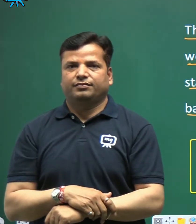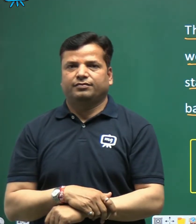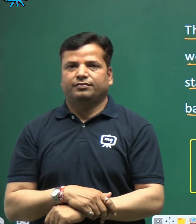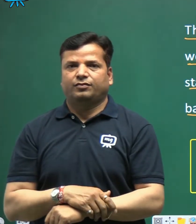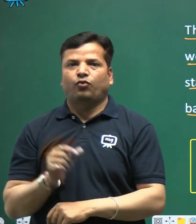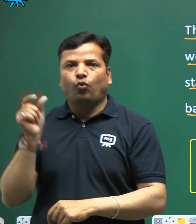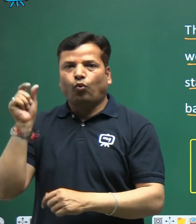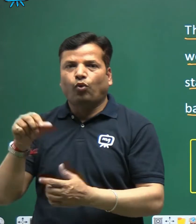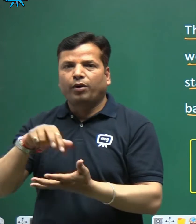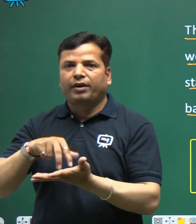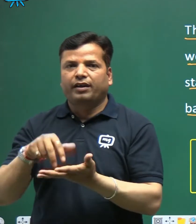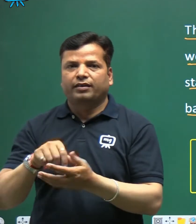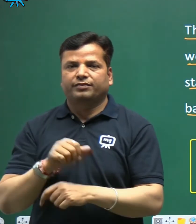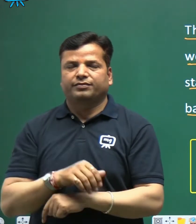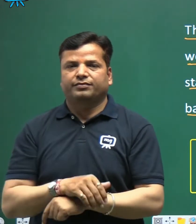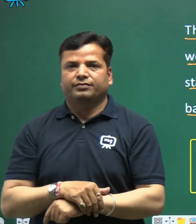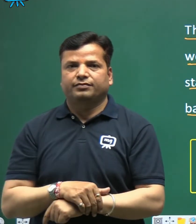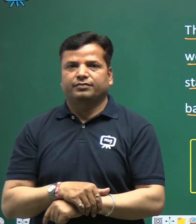Word meanings: